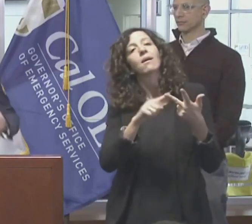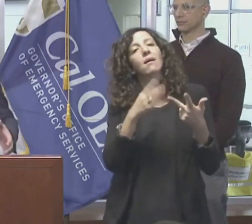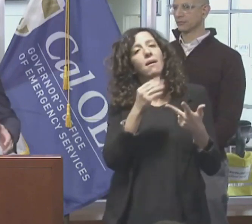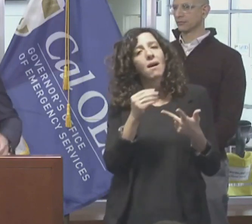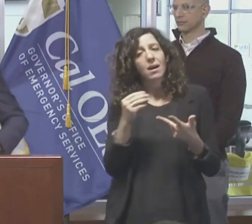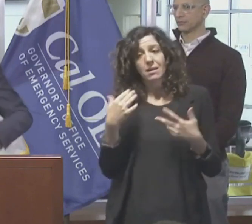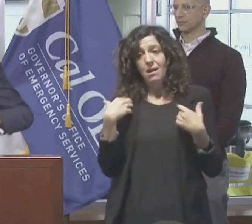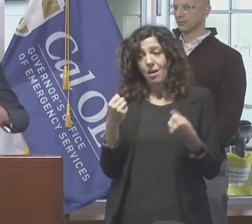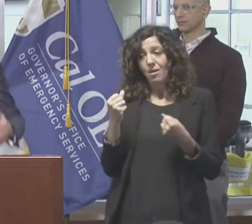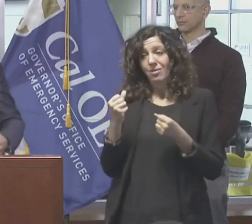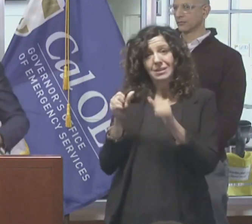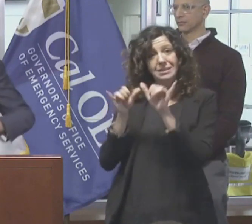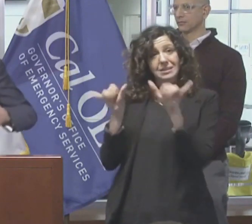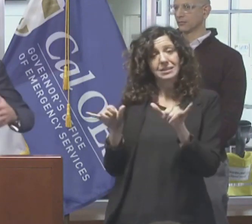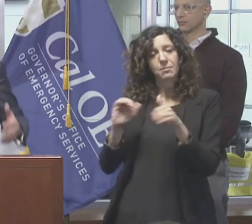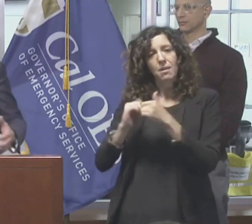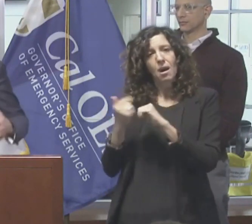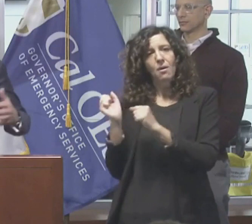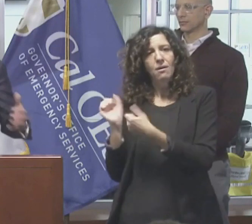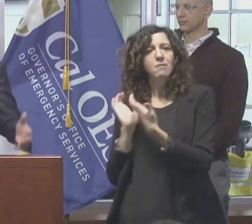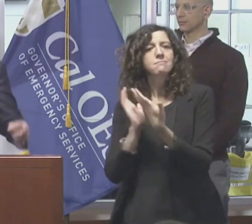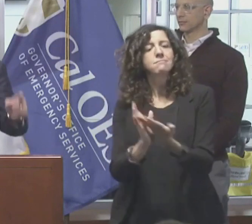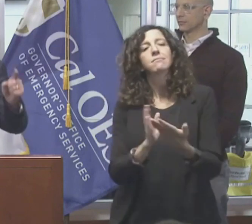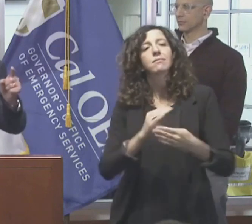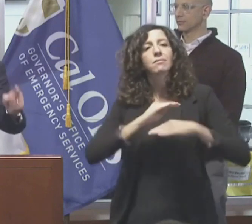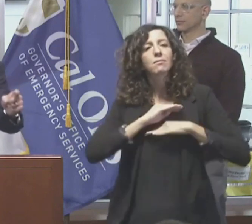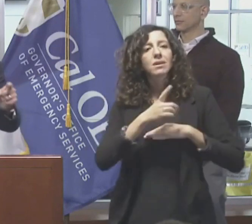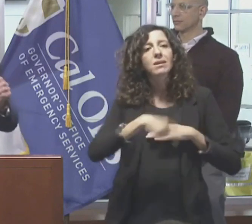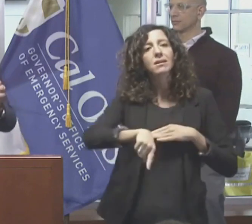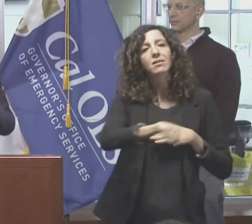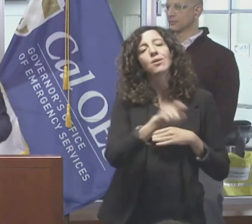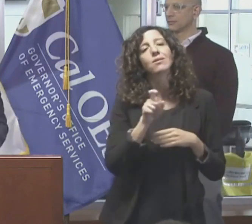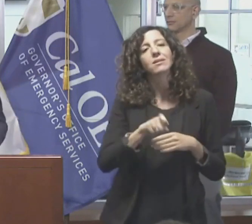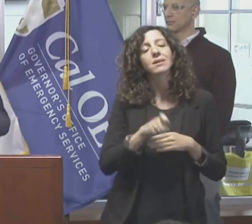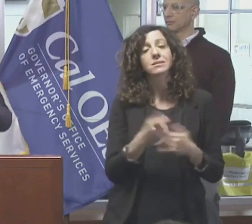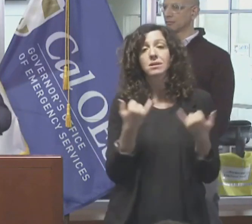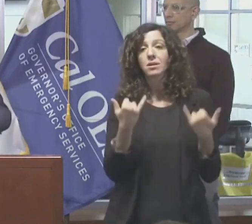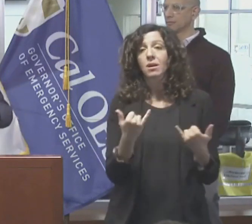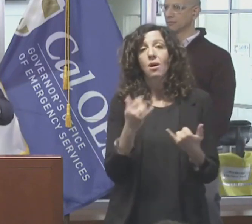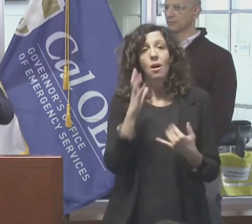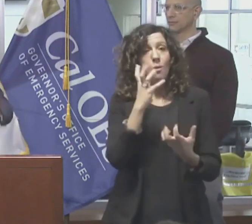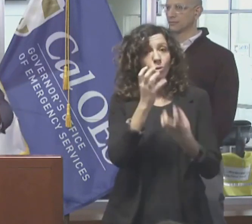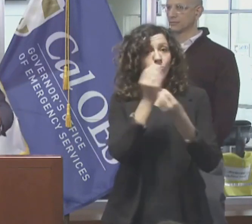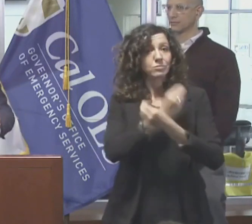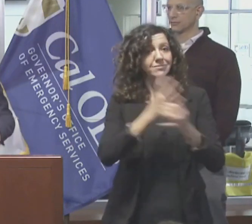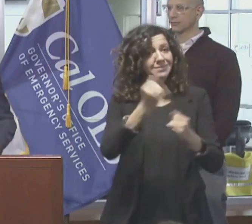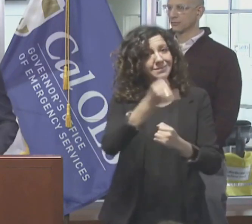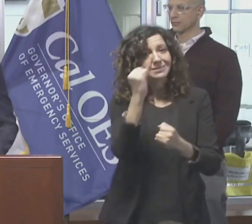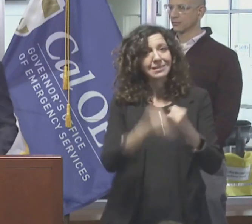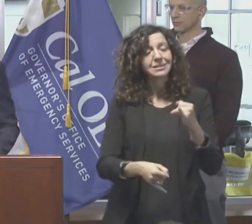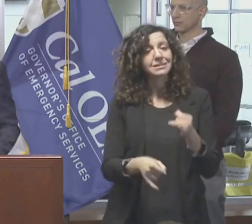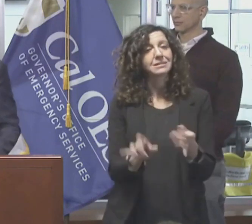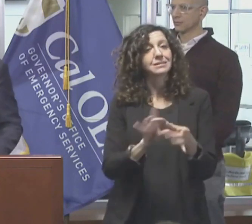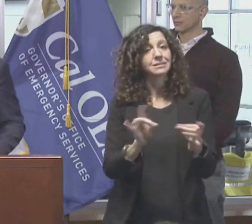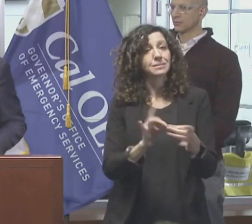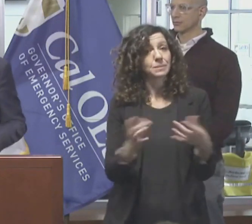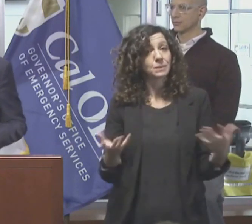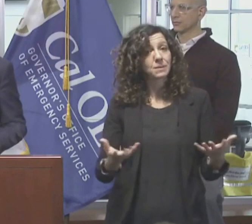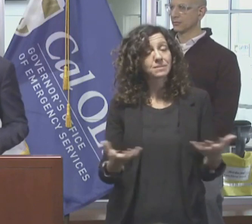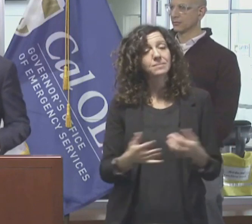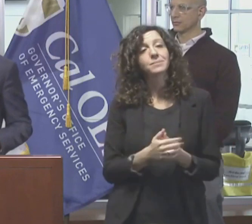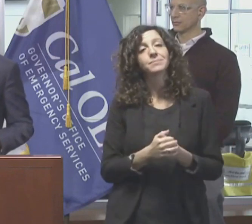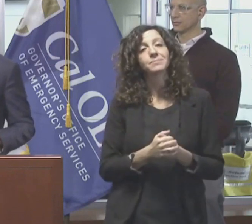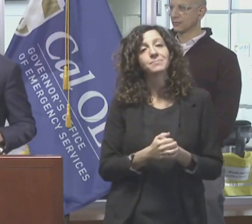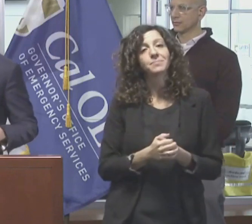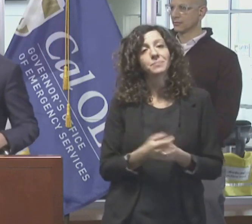system's capacity to meet the inevitable surge. And on that, I will just make this final statement.